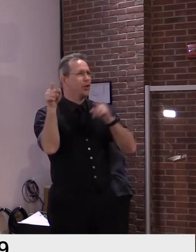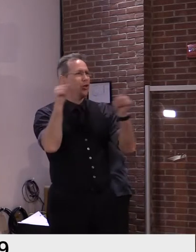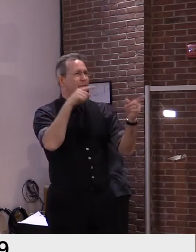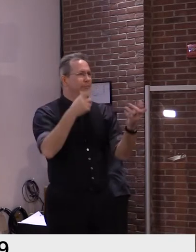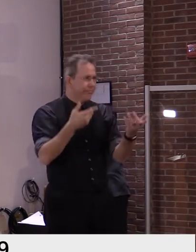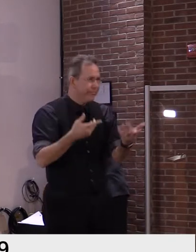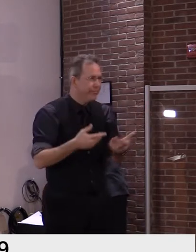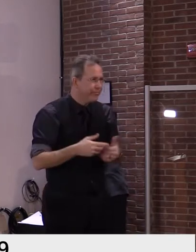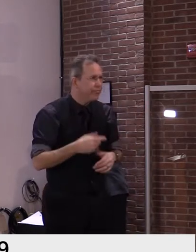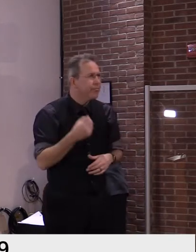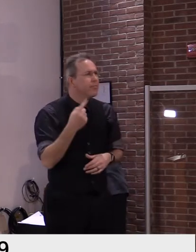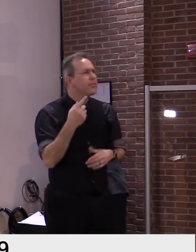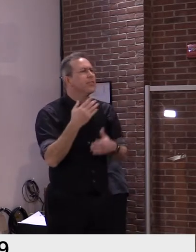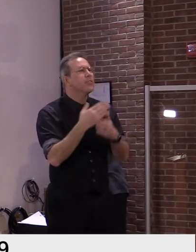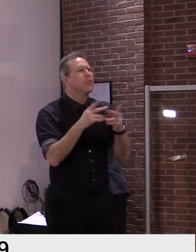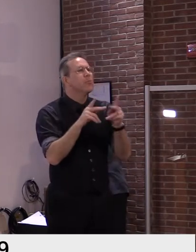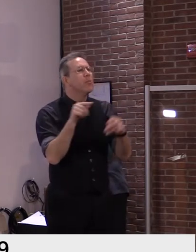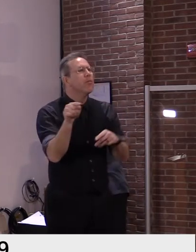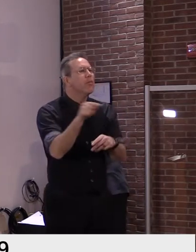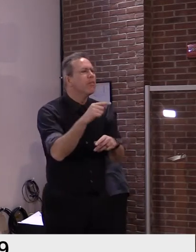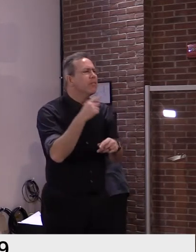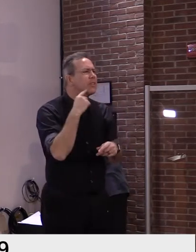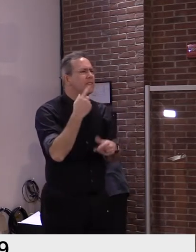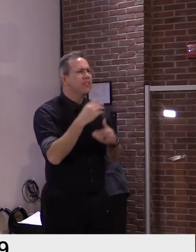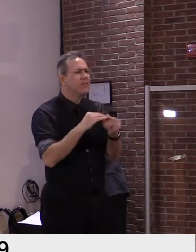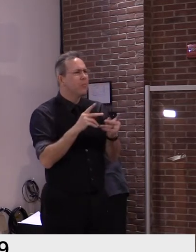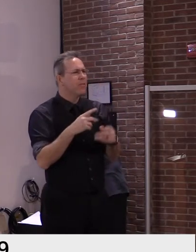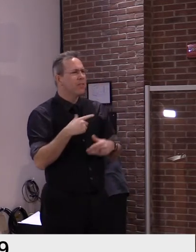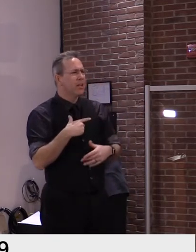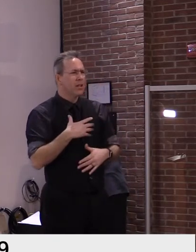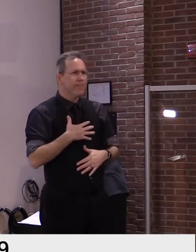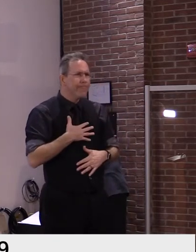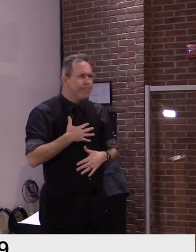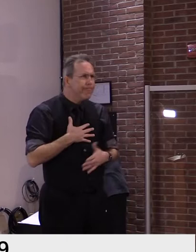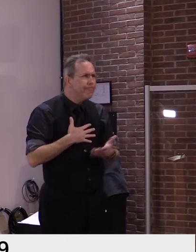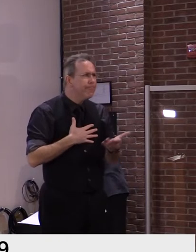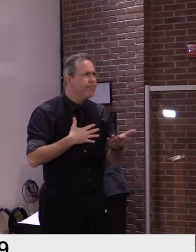populations that are less likely to be compliant with a second dose.